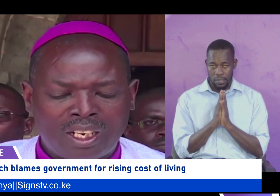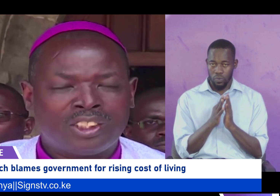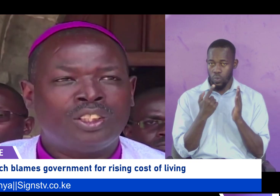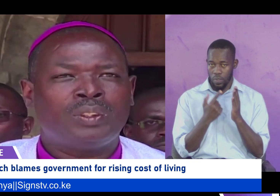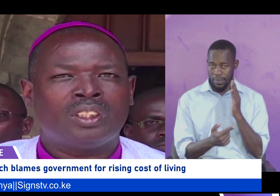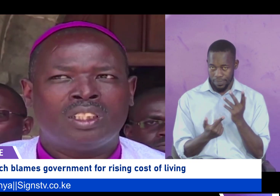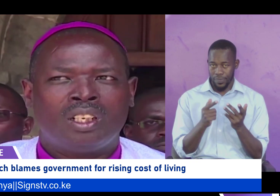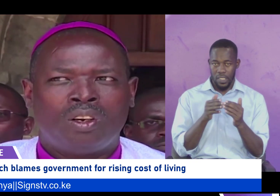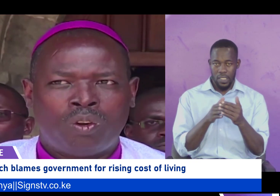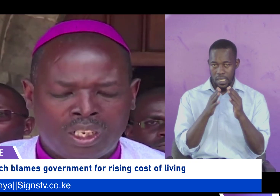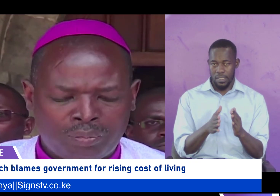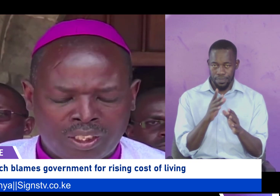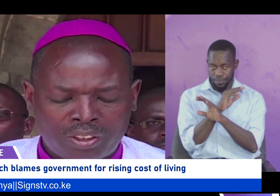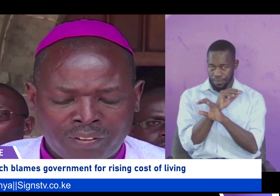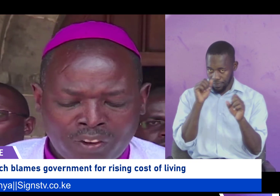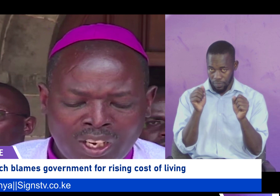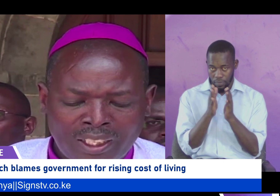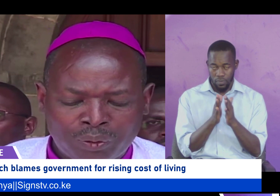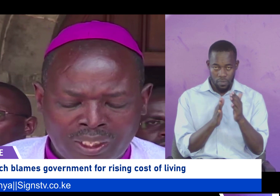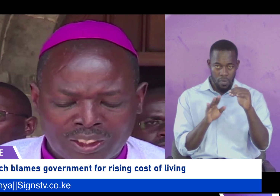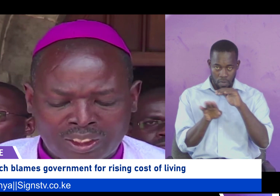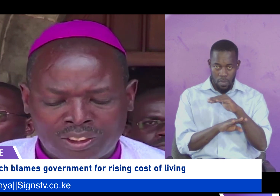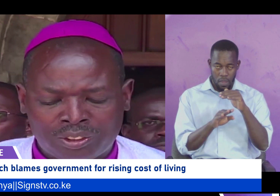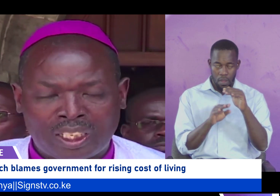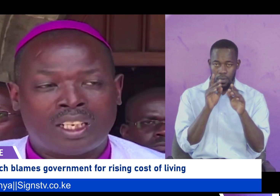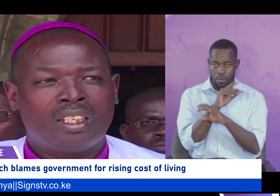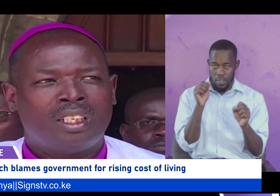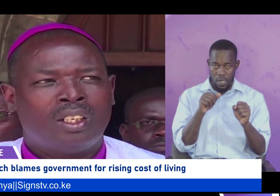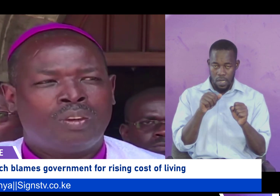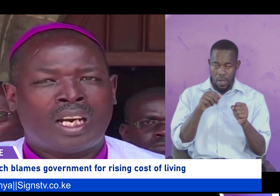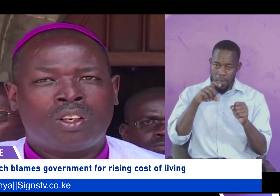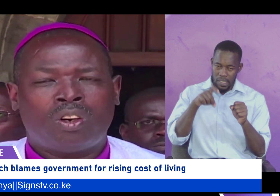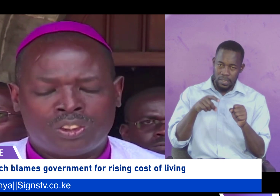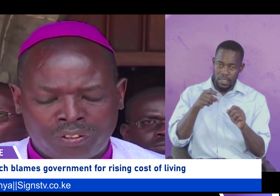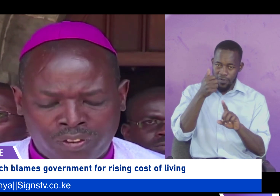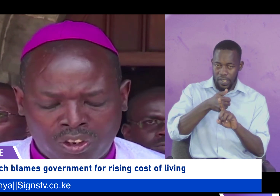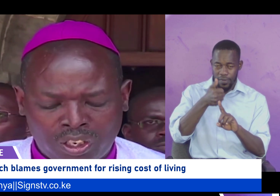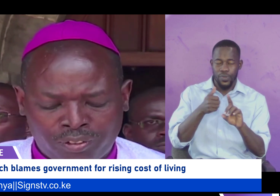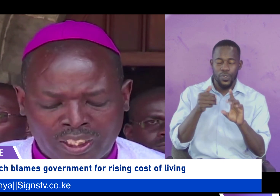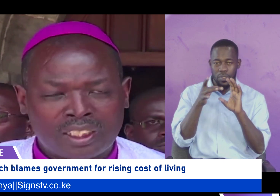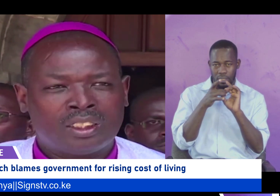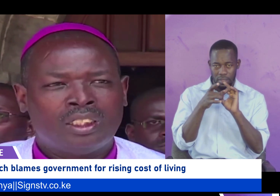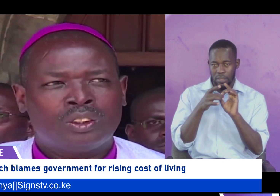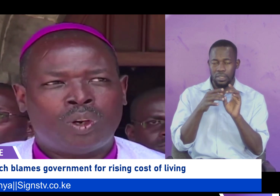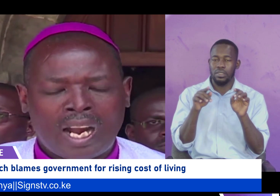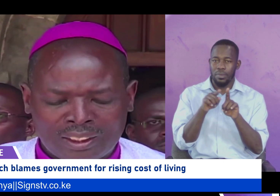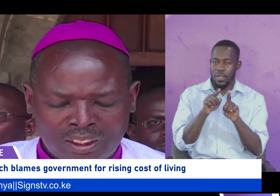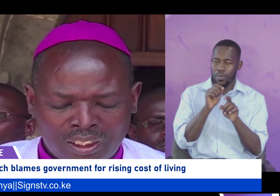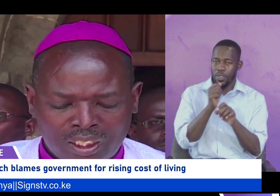and his deputy, will be on the front line to bring this country together. We cannot also forget to urge